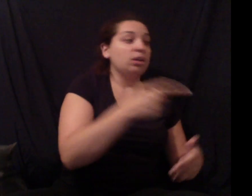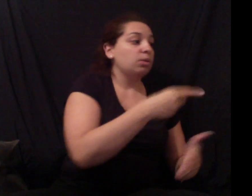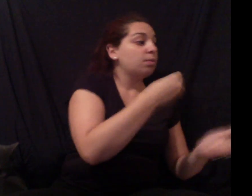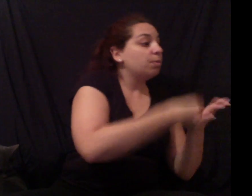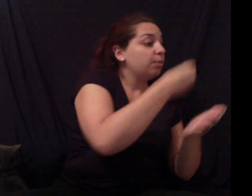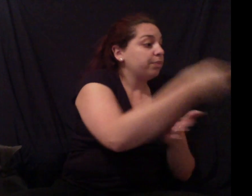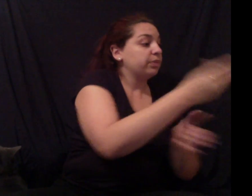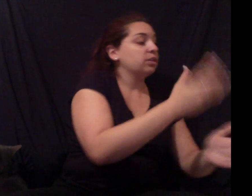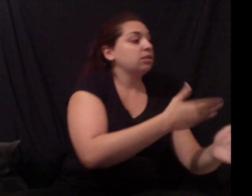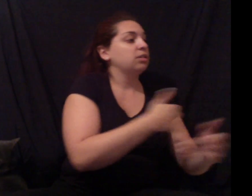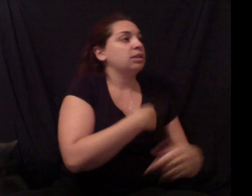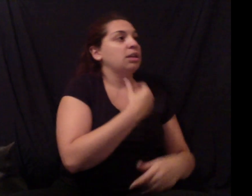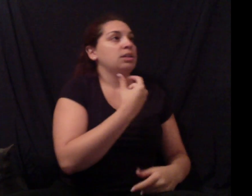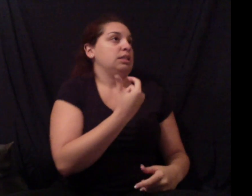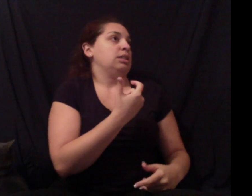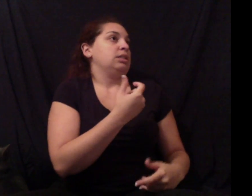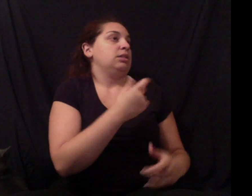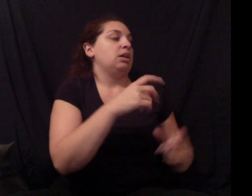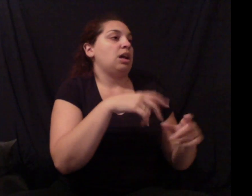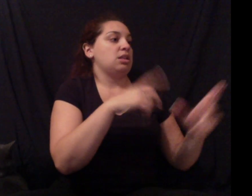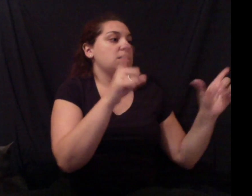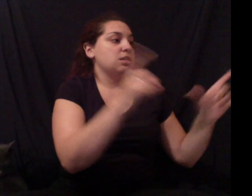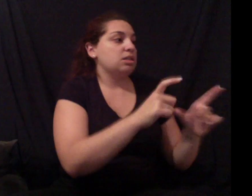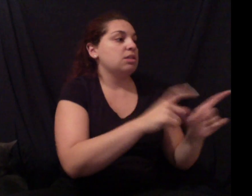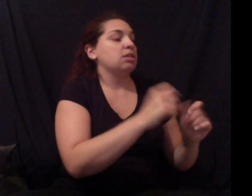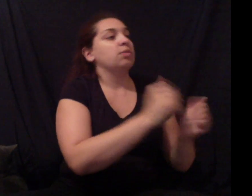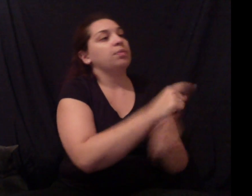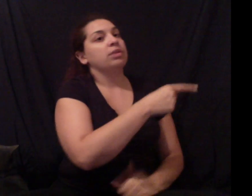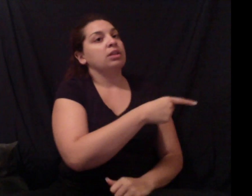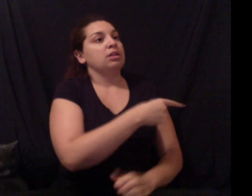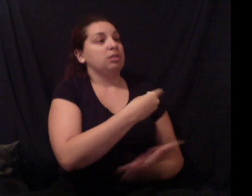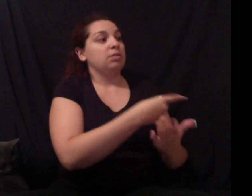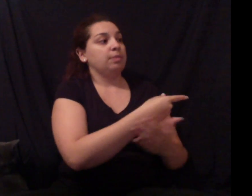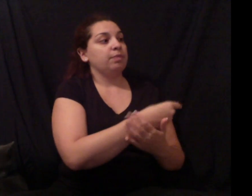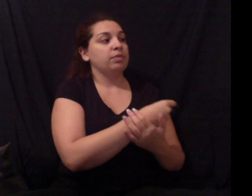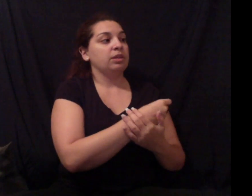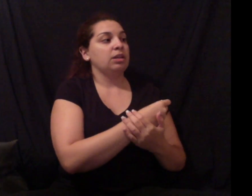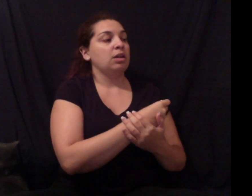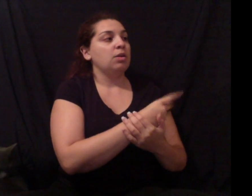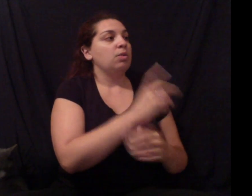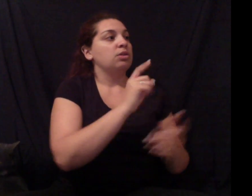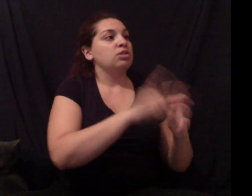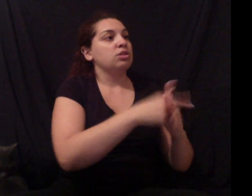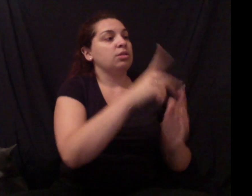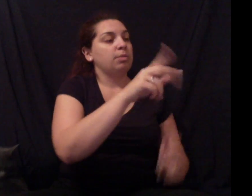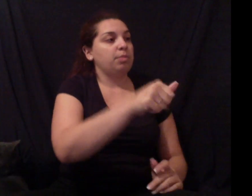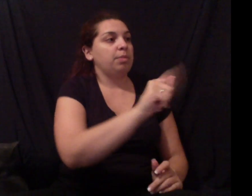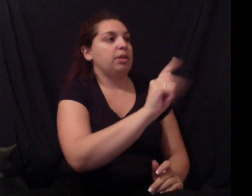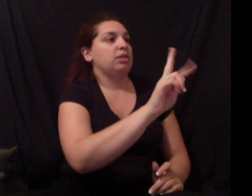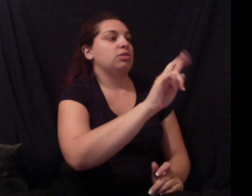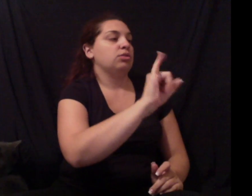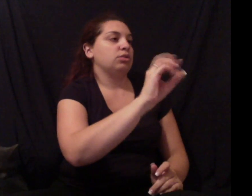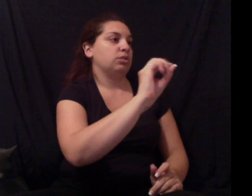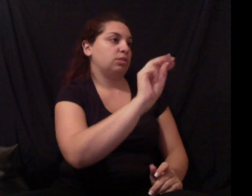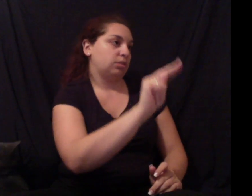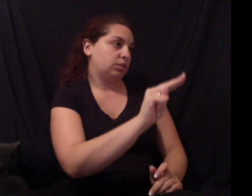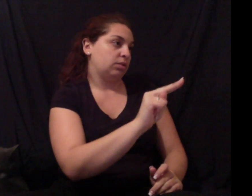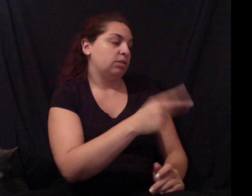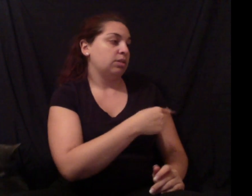from one of the places I licensed with, or, whenever I started Patreon, it was whenever I started a Patreon, that they